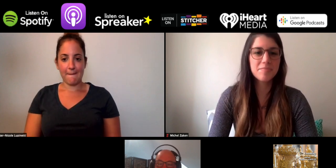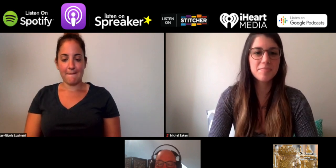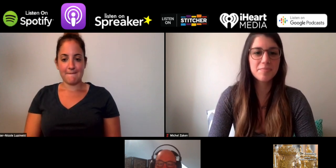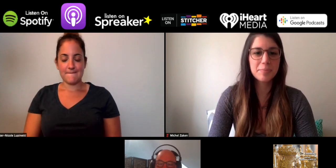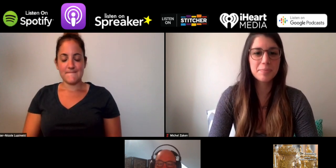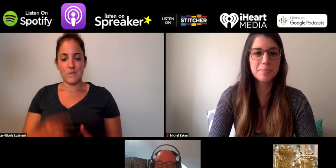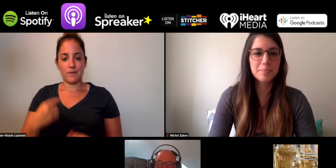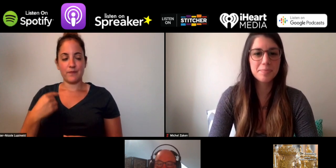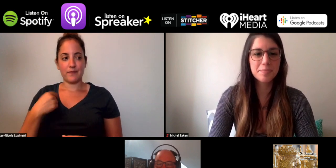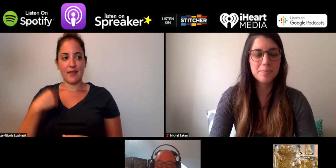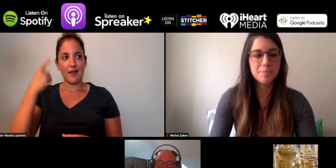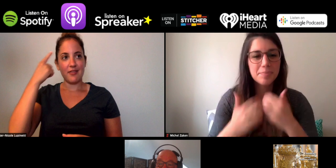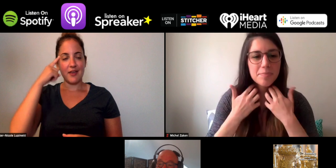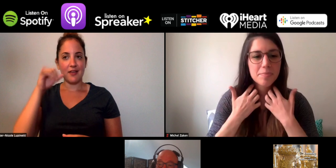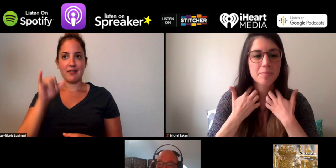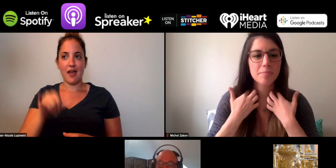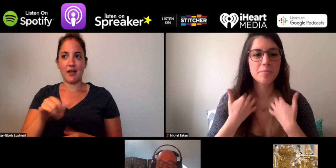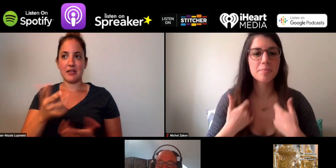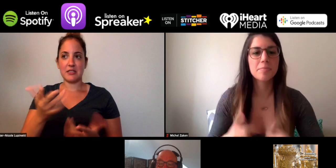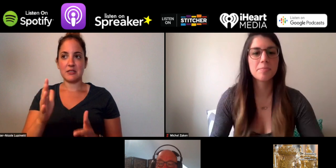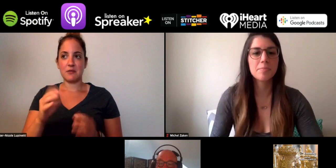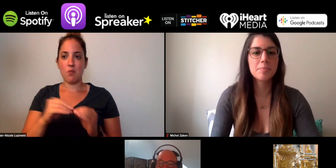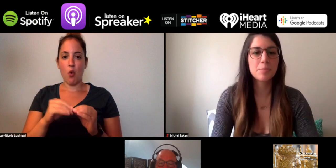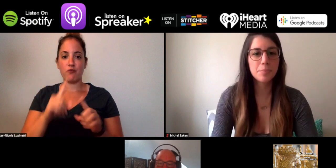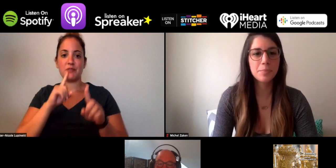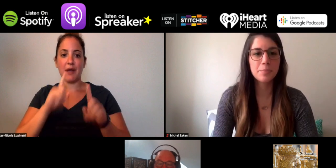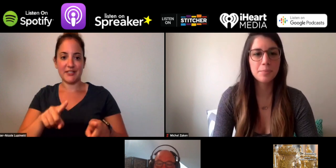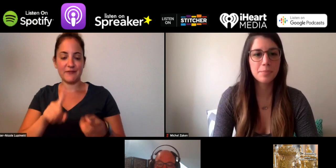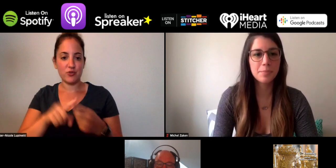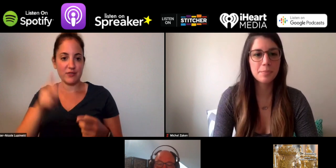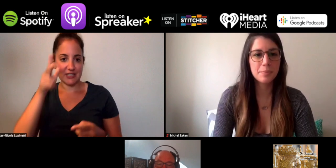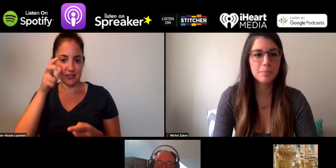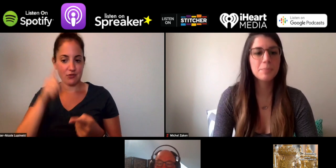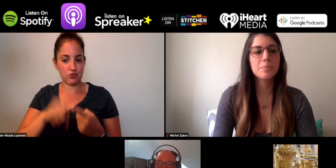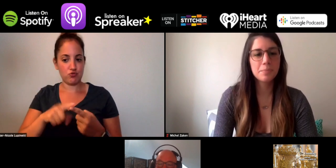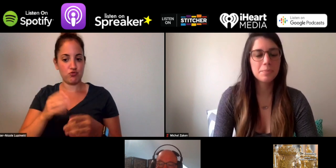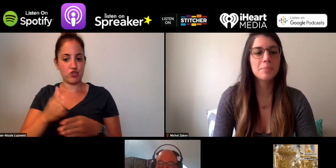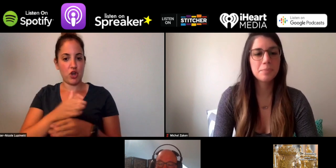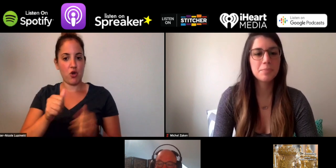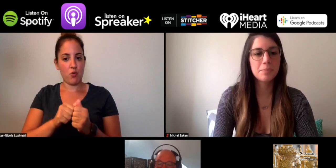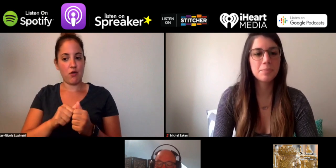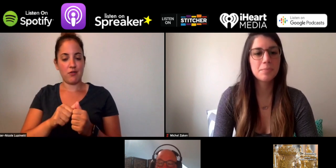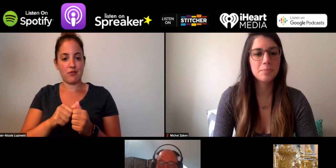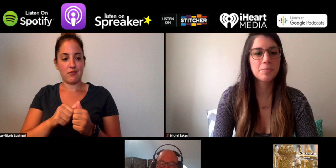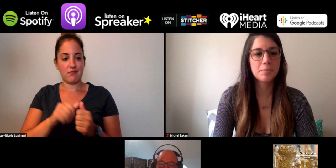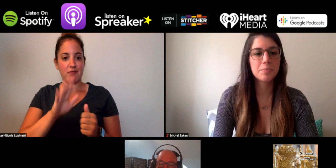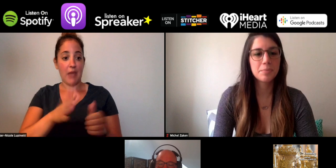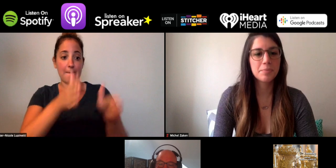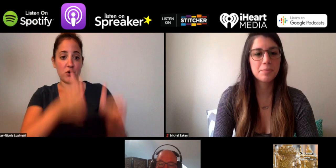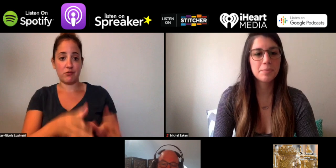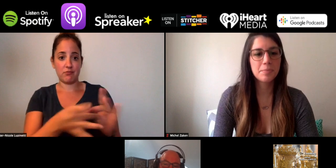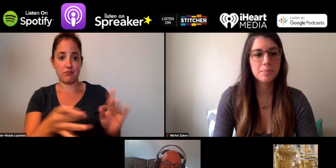I think of that as a kind of responsivity in listening, to share what another's words, the impact